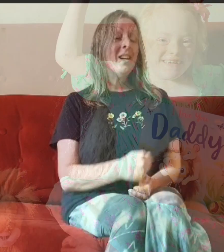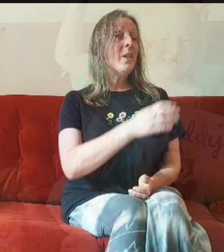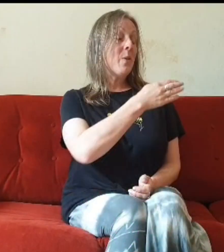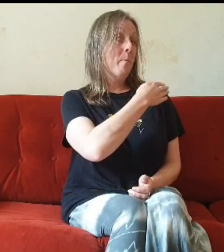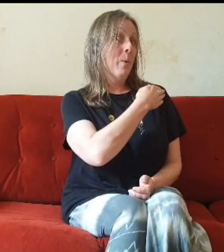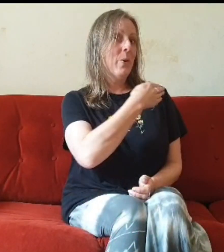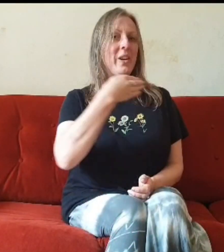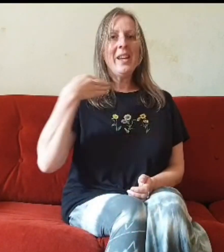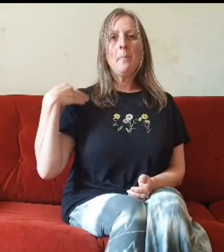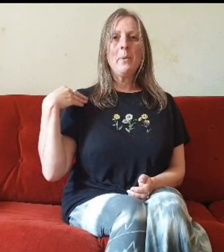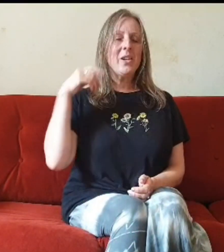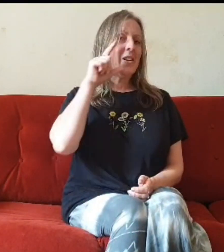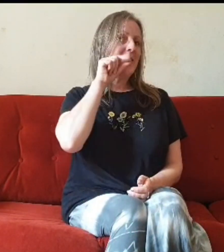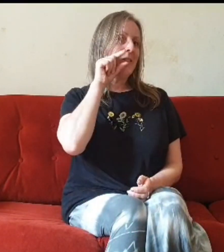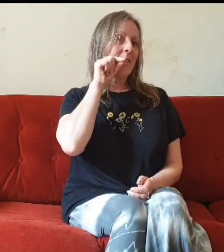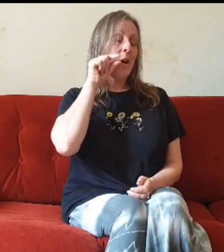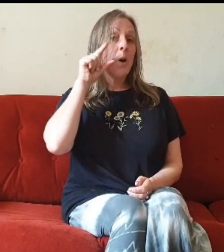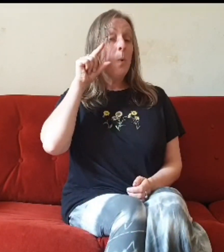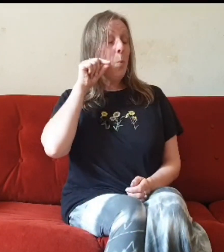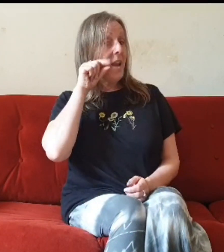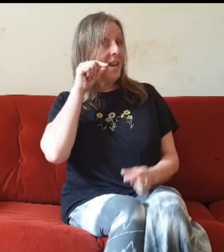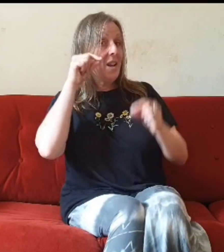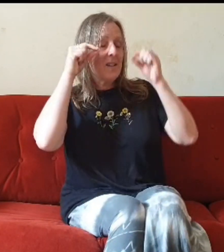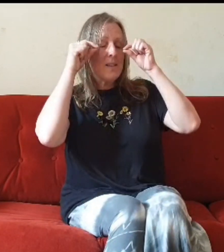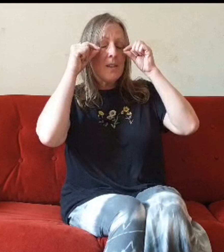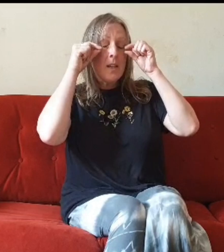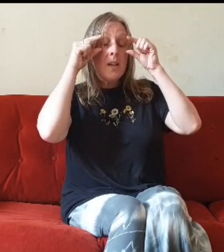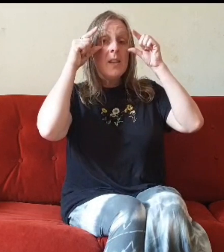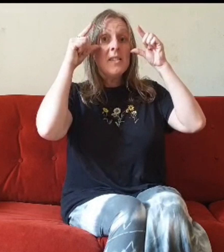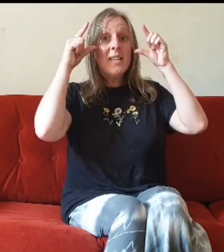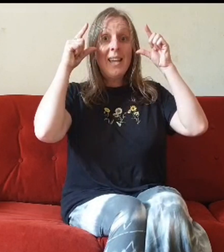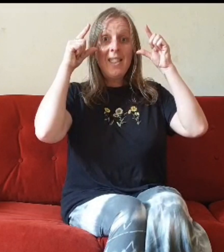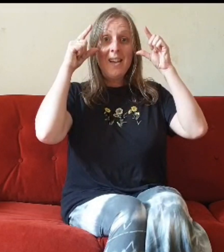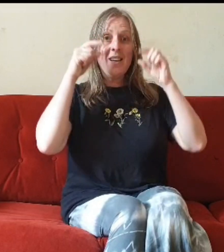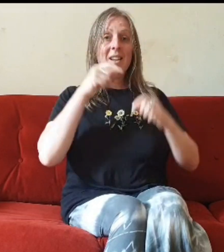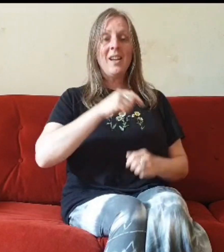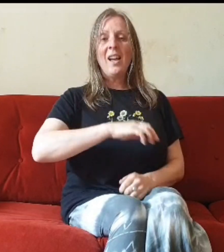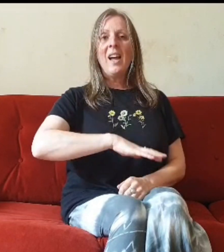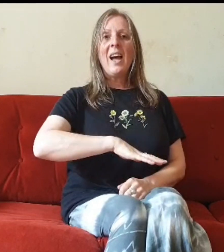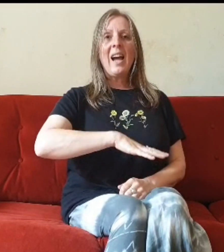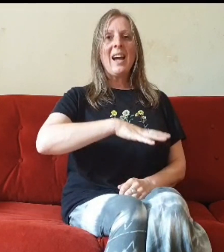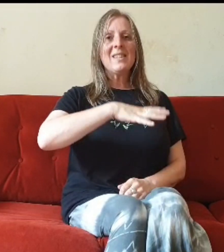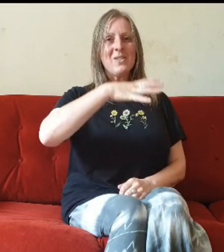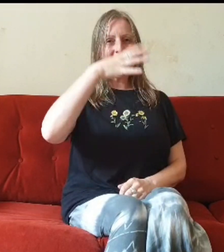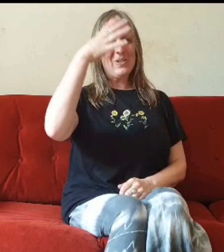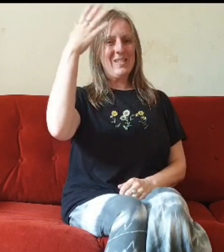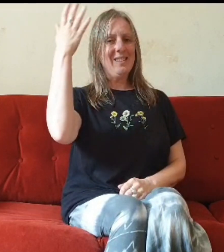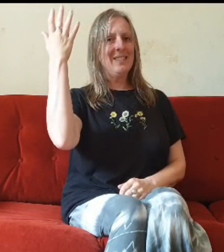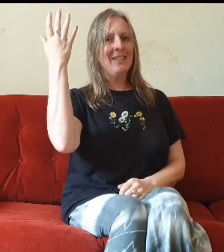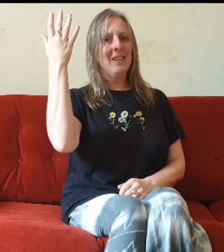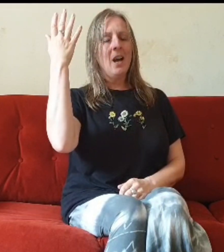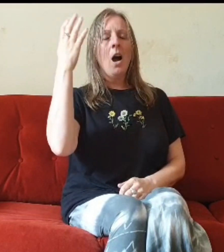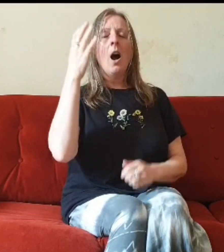The morning birds wake us together at dawn.